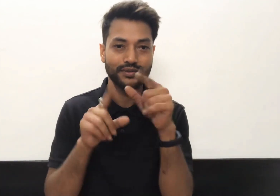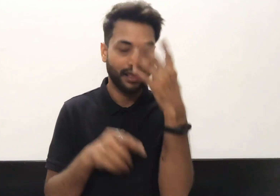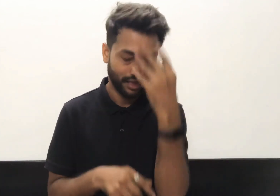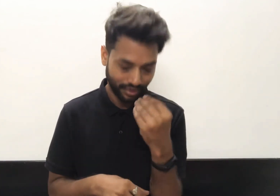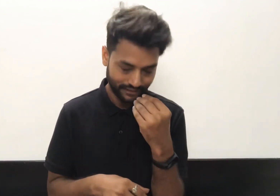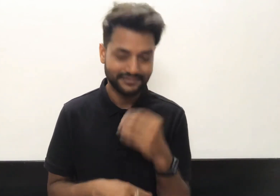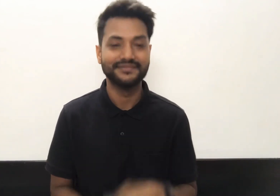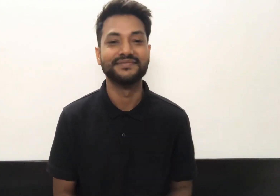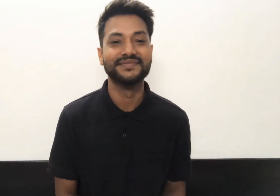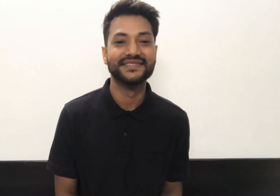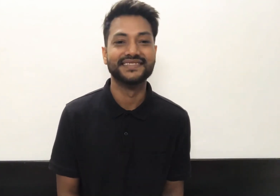There was